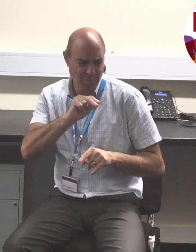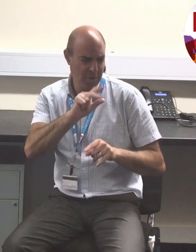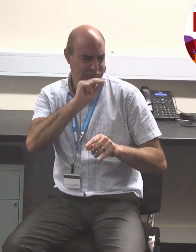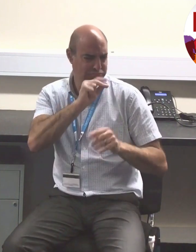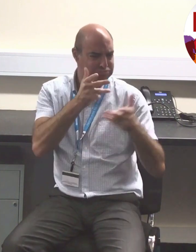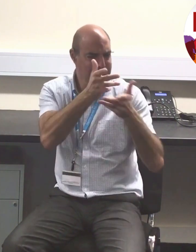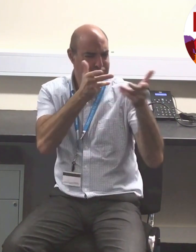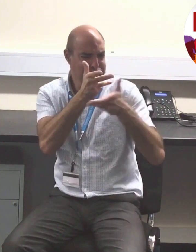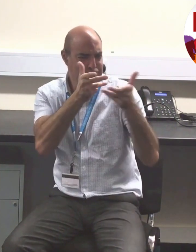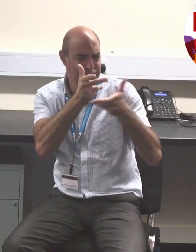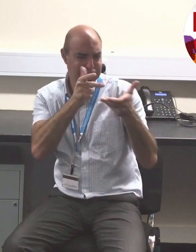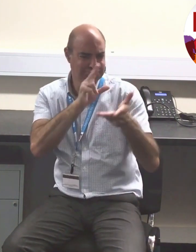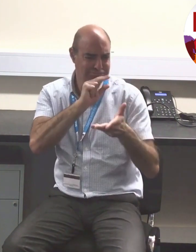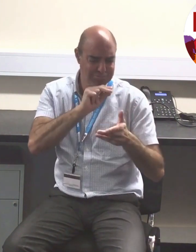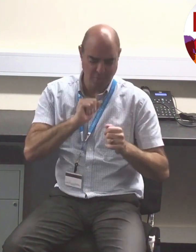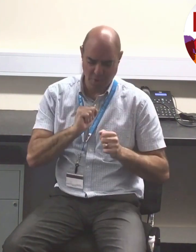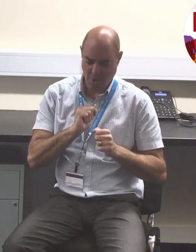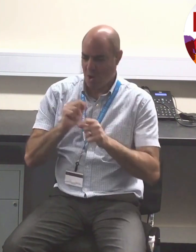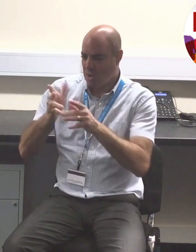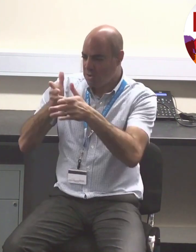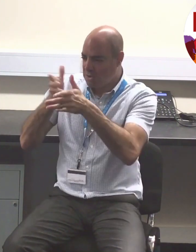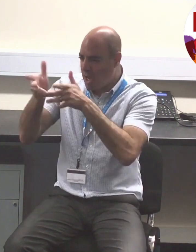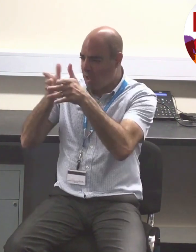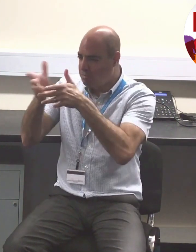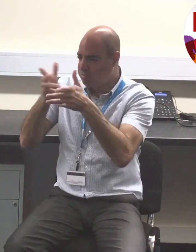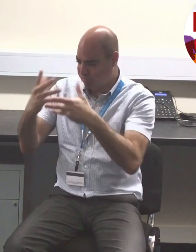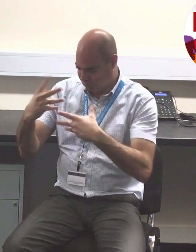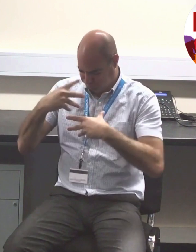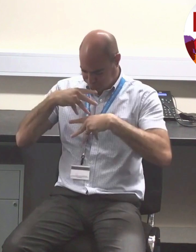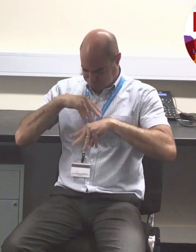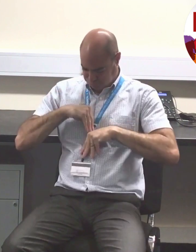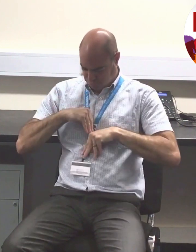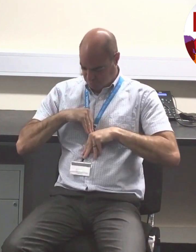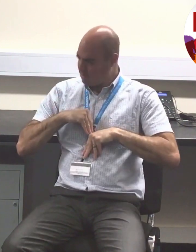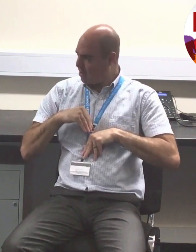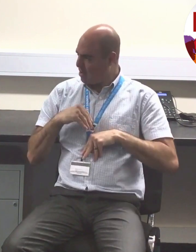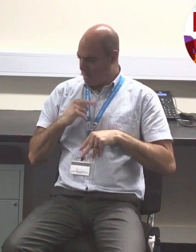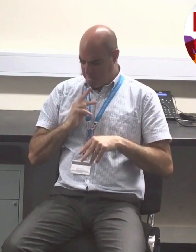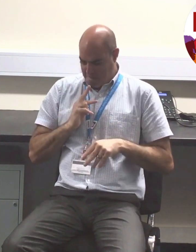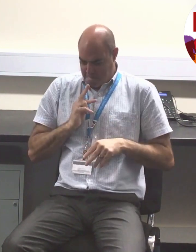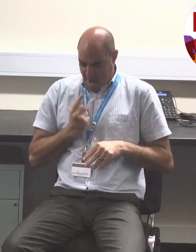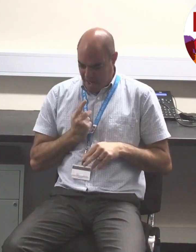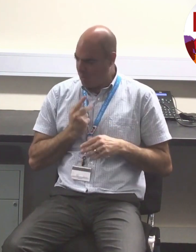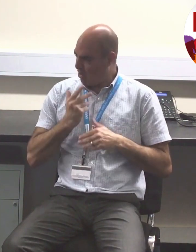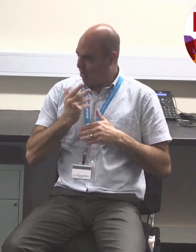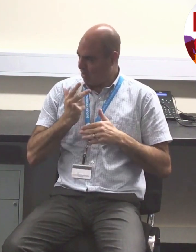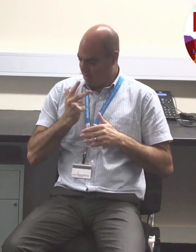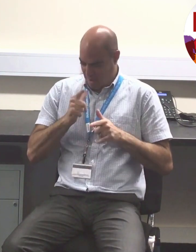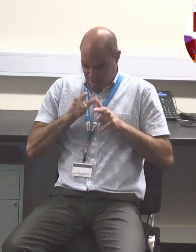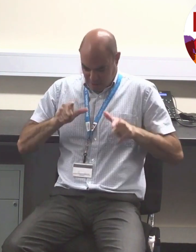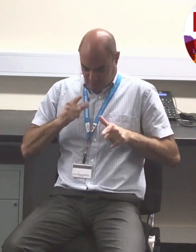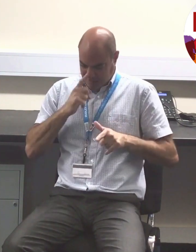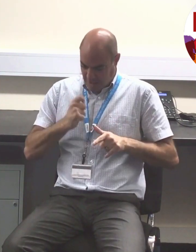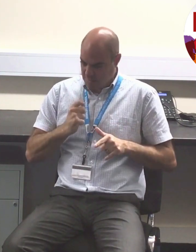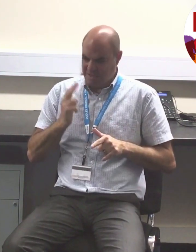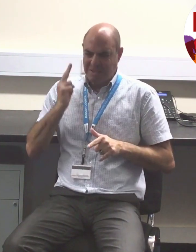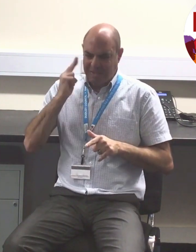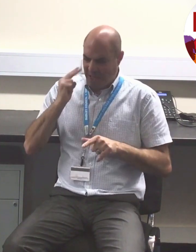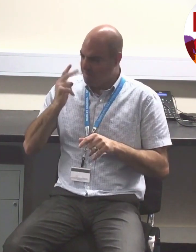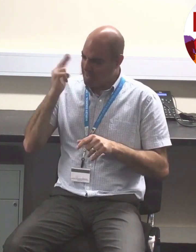But I do have access to some spoken language as well as my sign language. So really I feel like I have access to both languages.